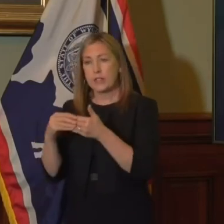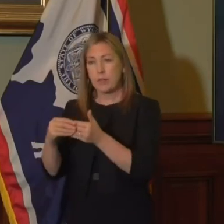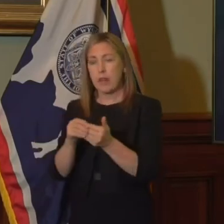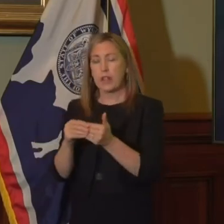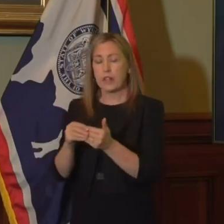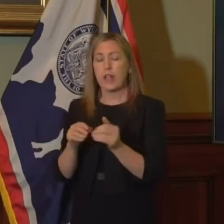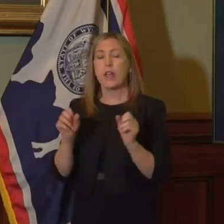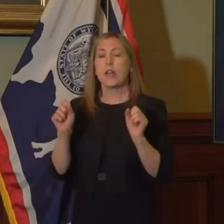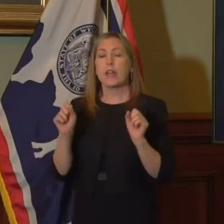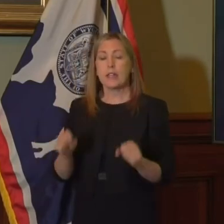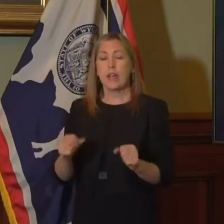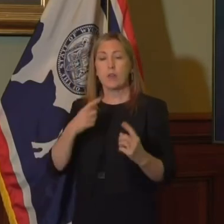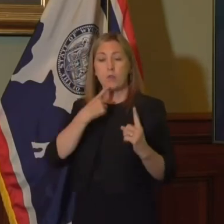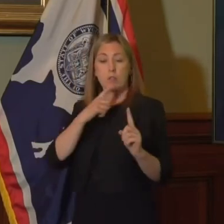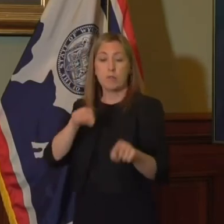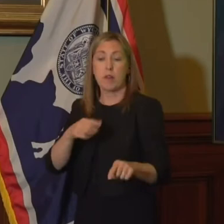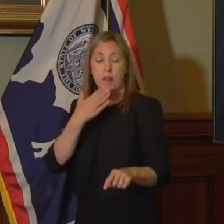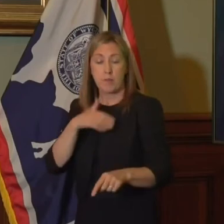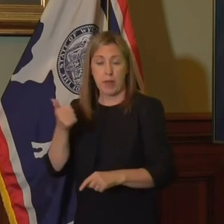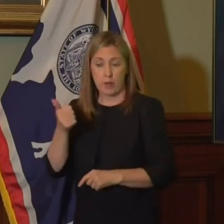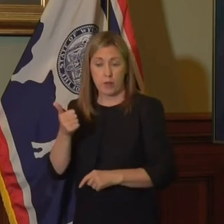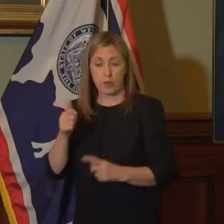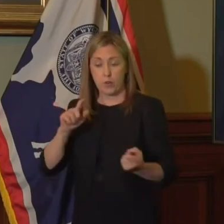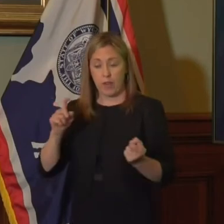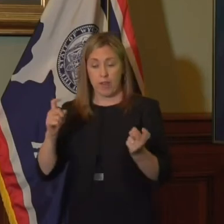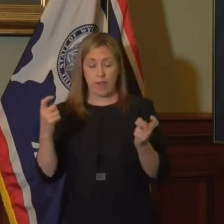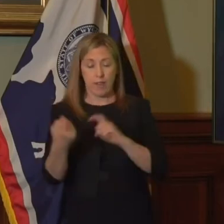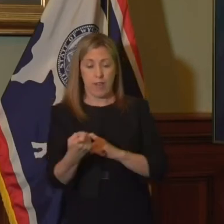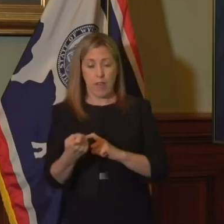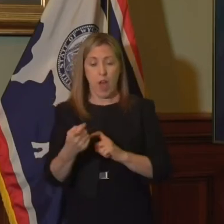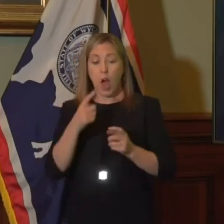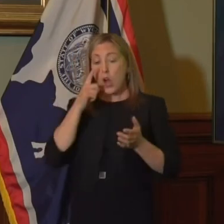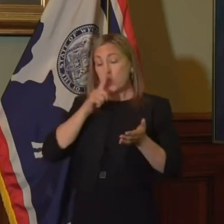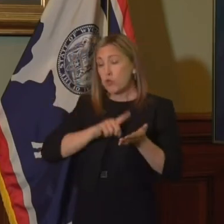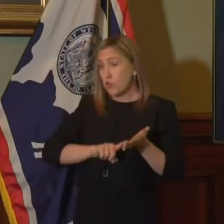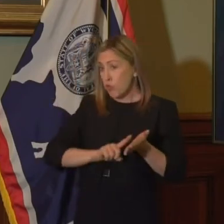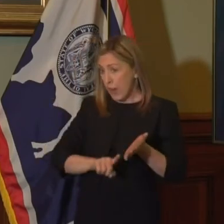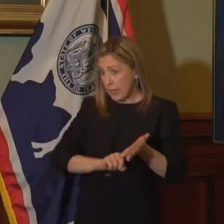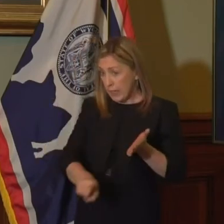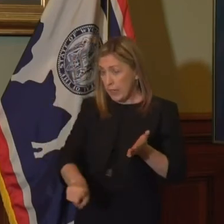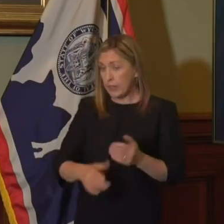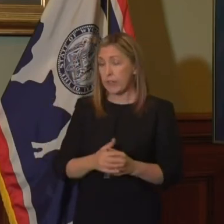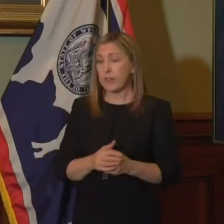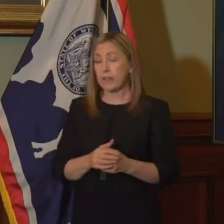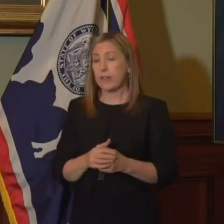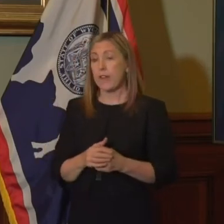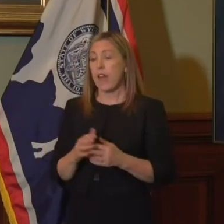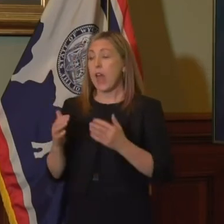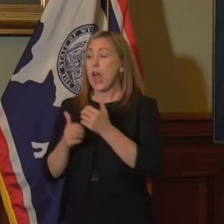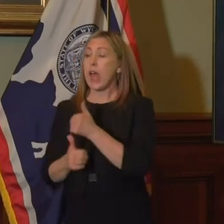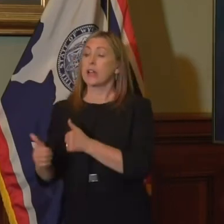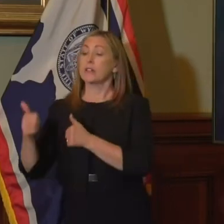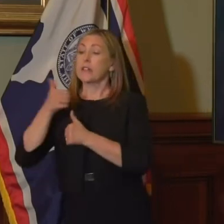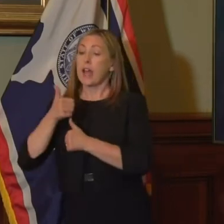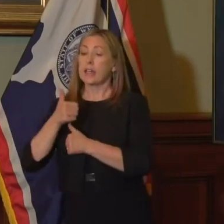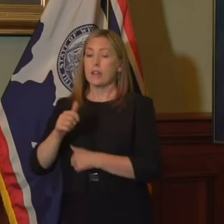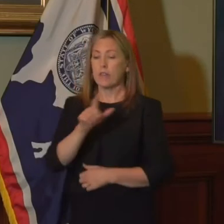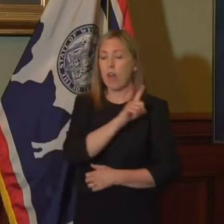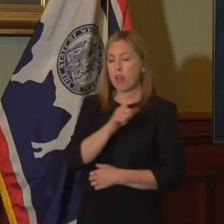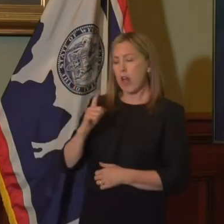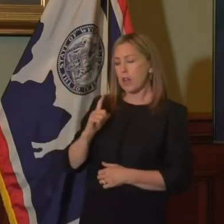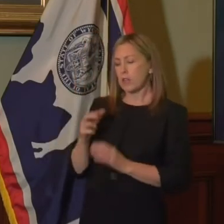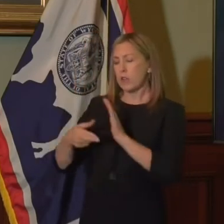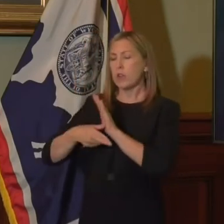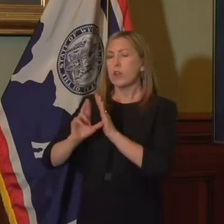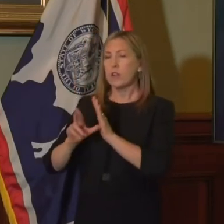this ever-evolving situation. Tracking executive and legislative reviews of effectiveness